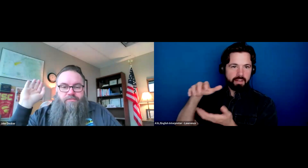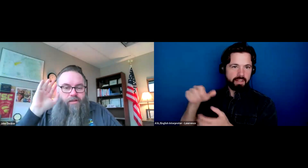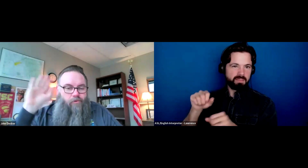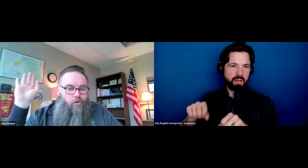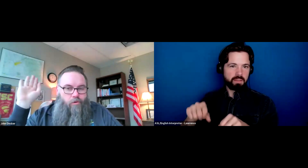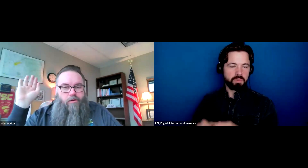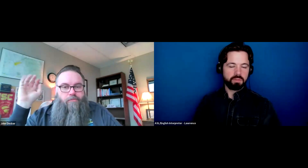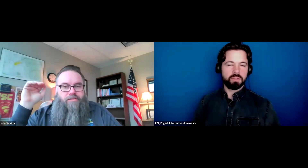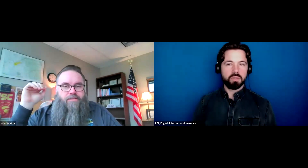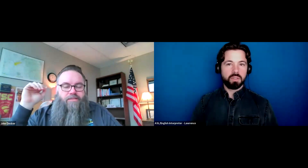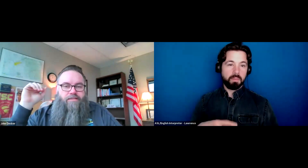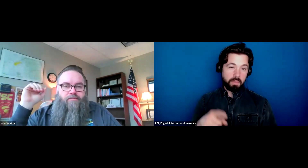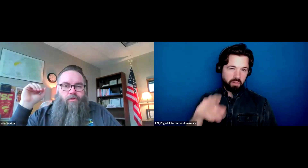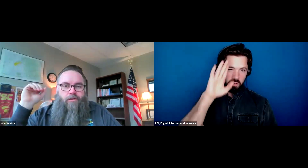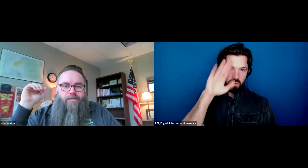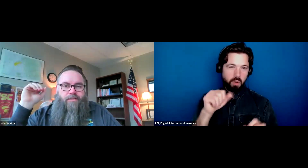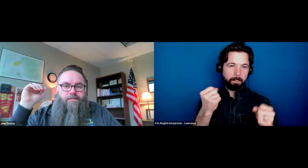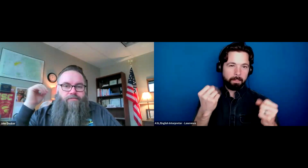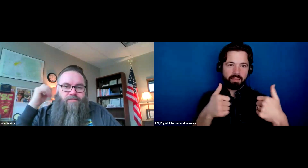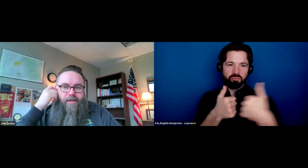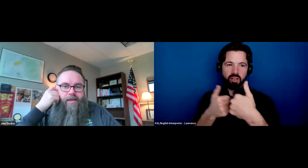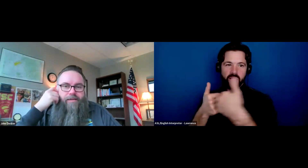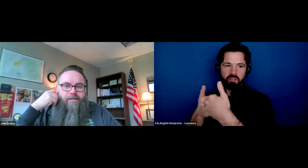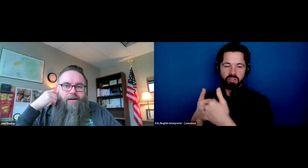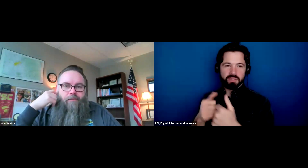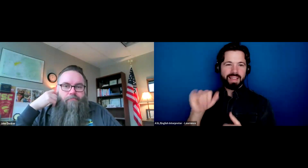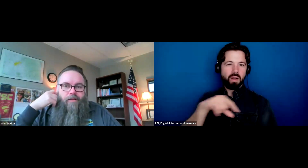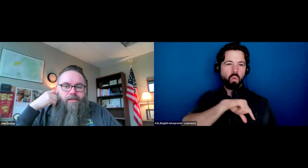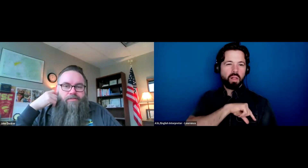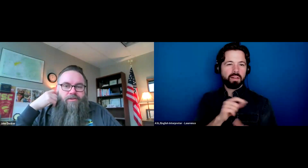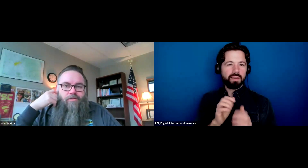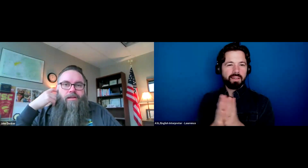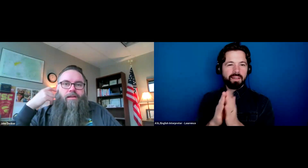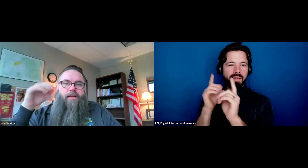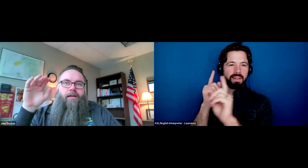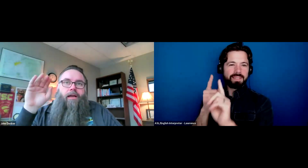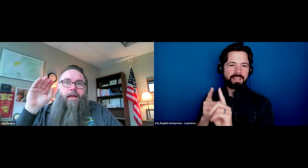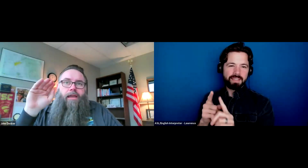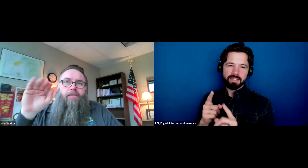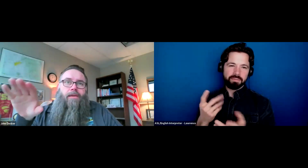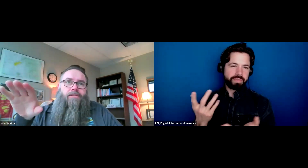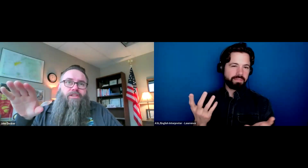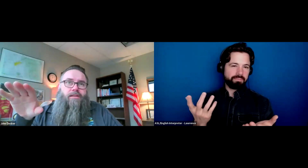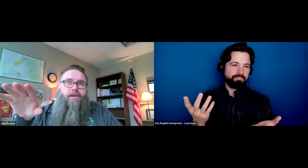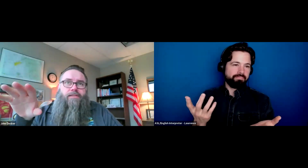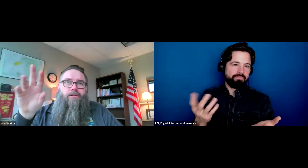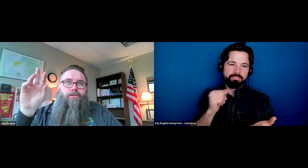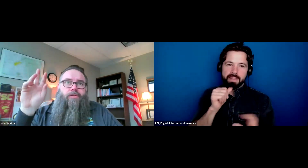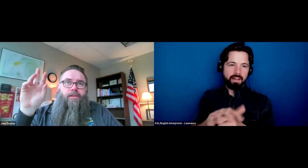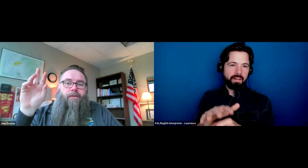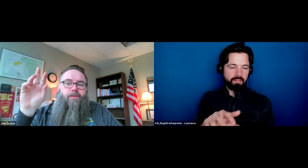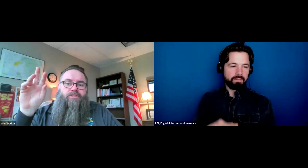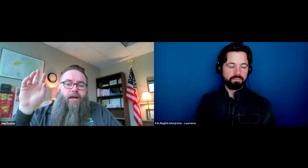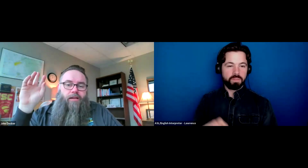the challenges many of you are aware of is the status of the quality incentives and everything else. So in the agenda right